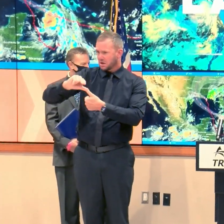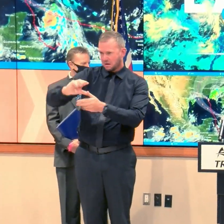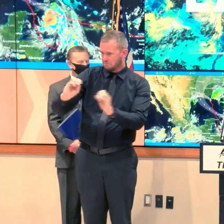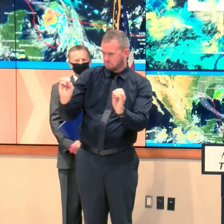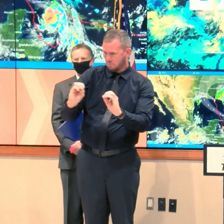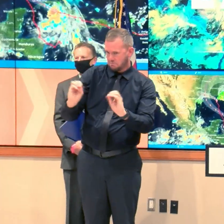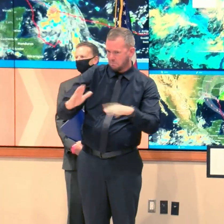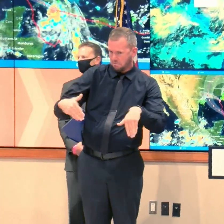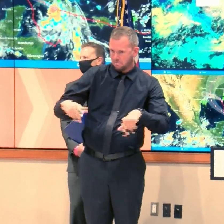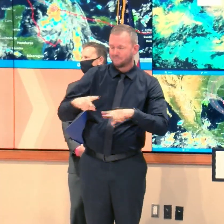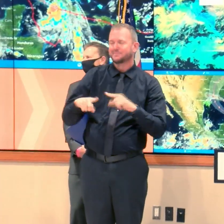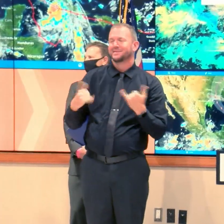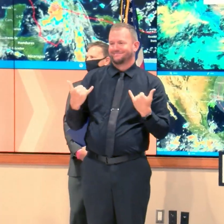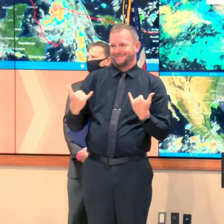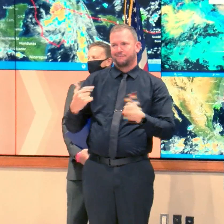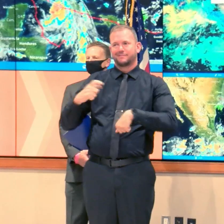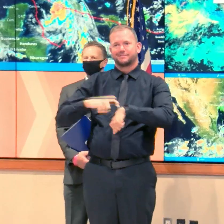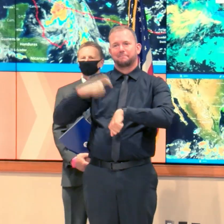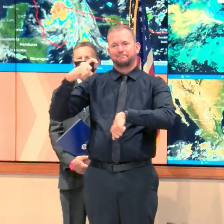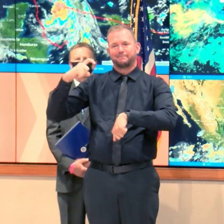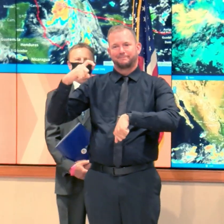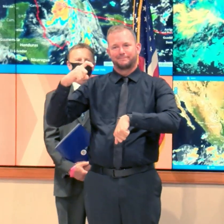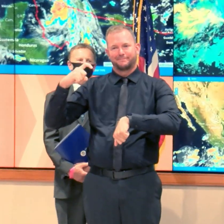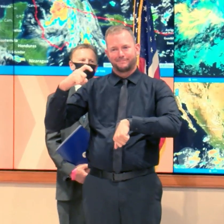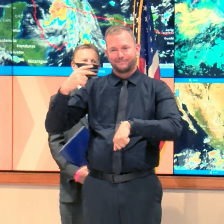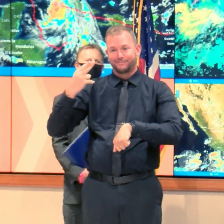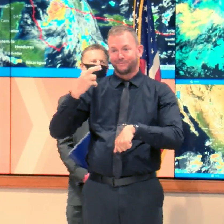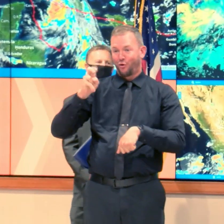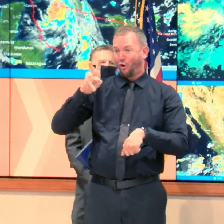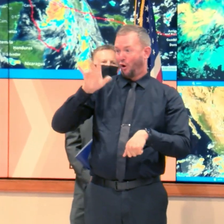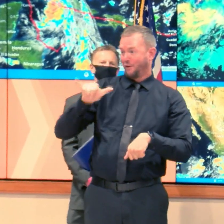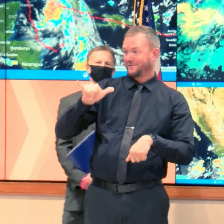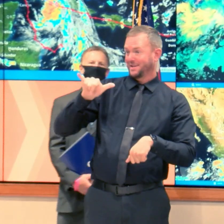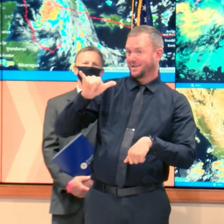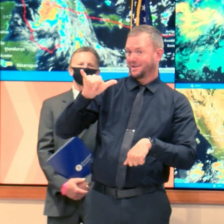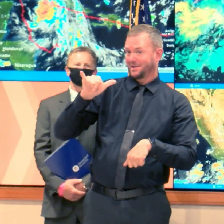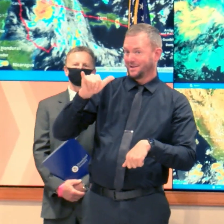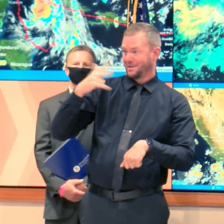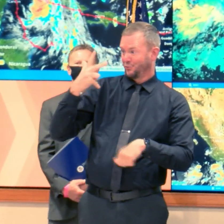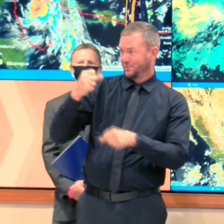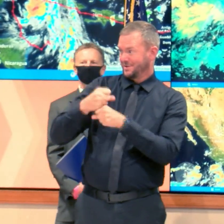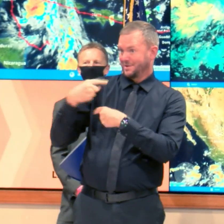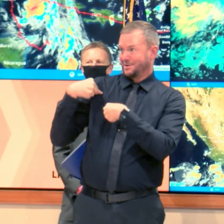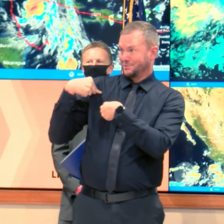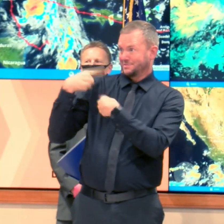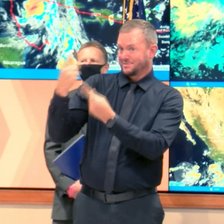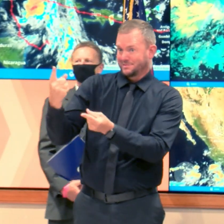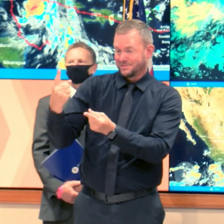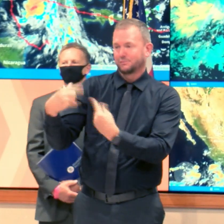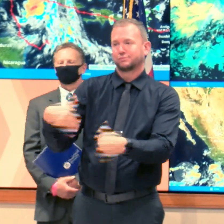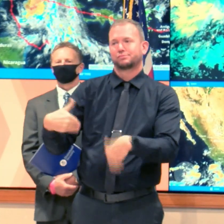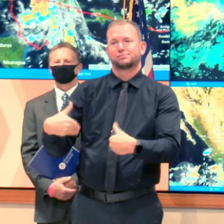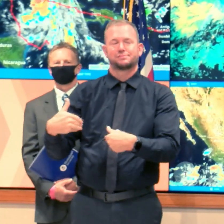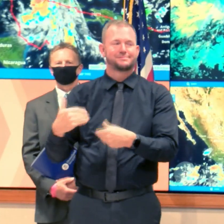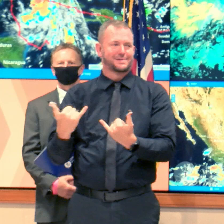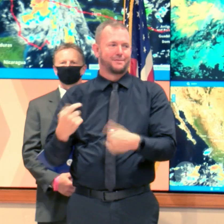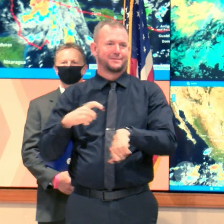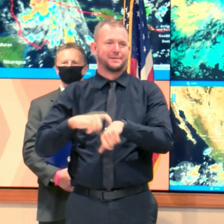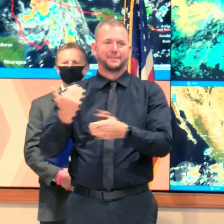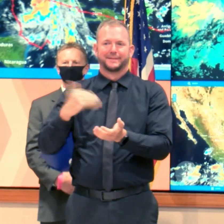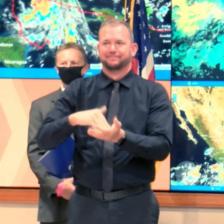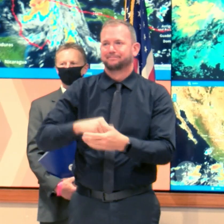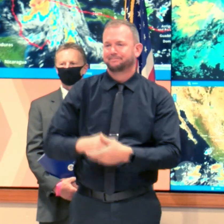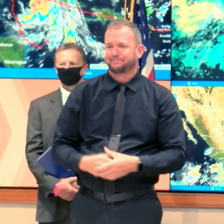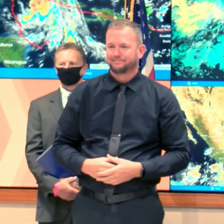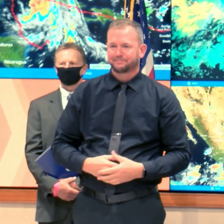year anniversary of Hurricane Harvey, we're facing the threat of a potential hurricane bearing down on us.